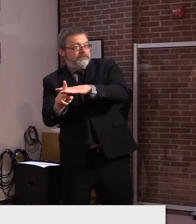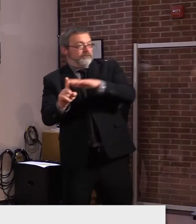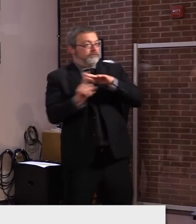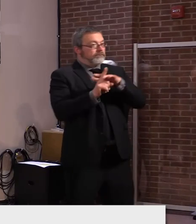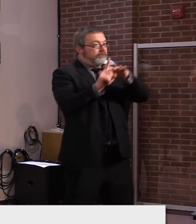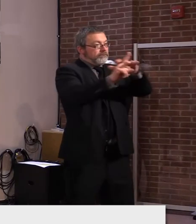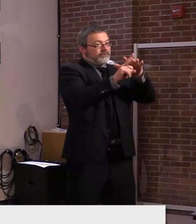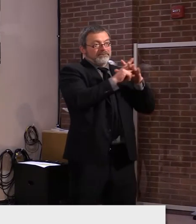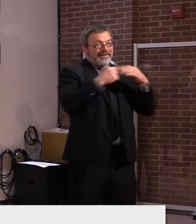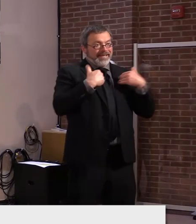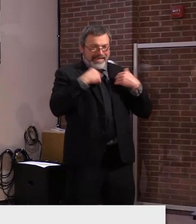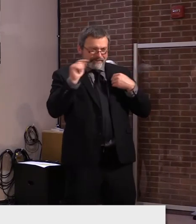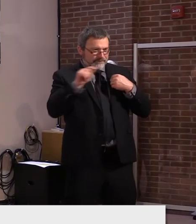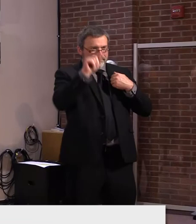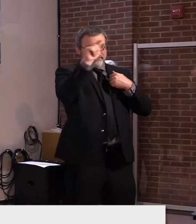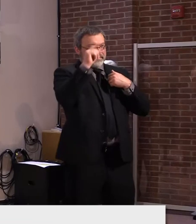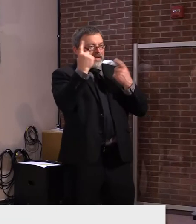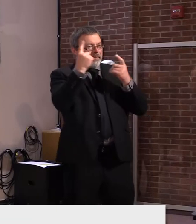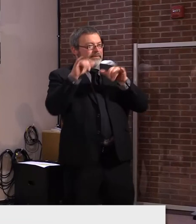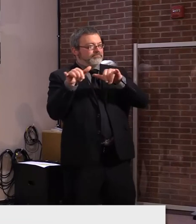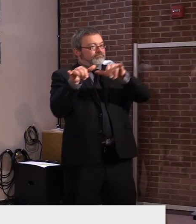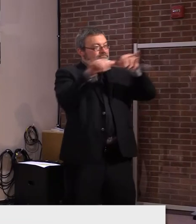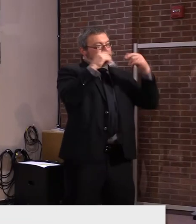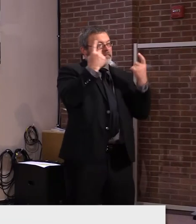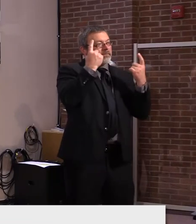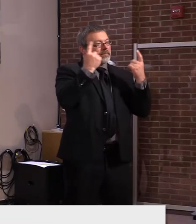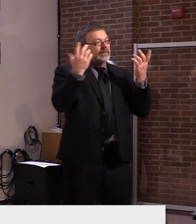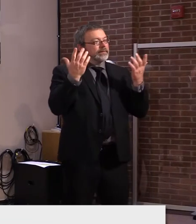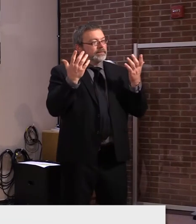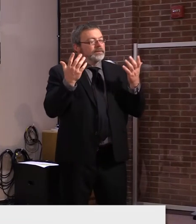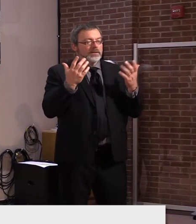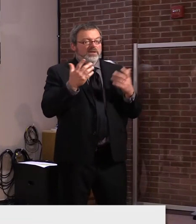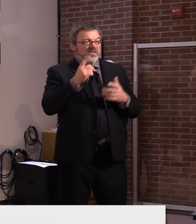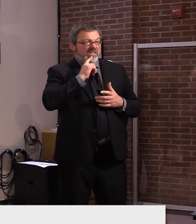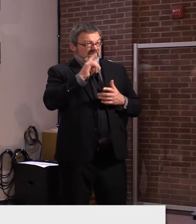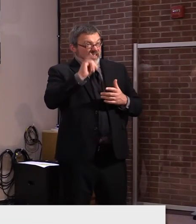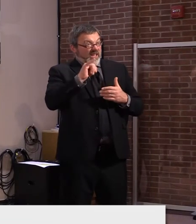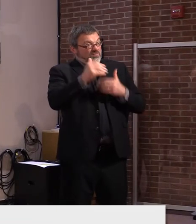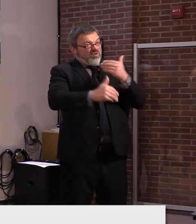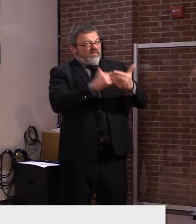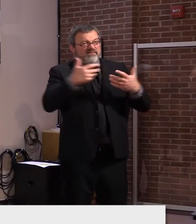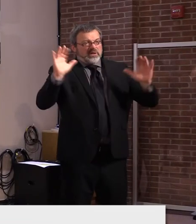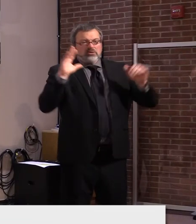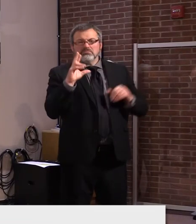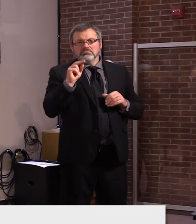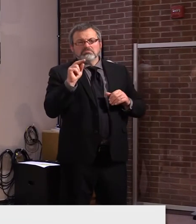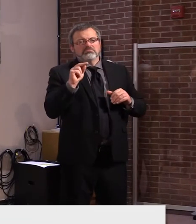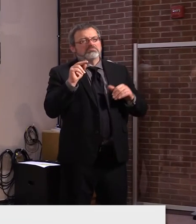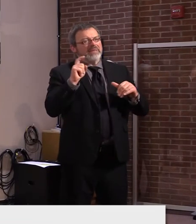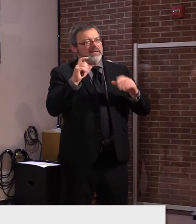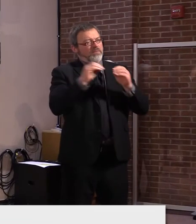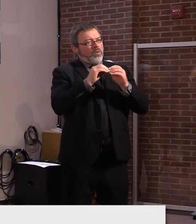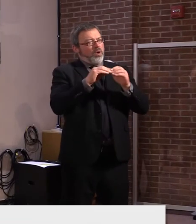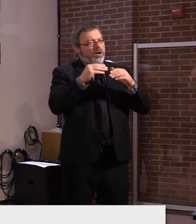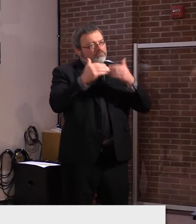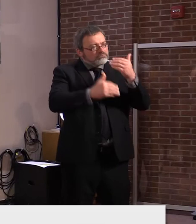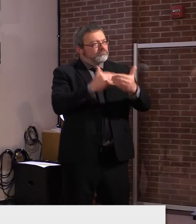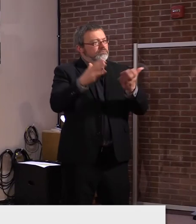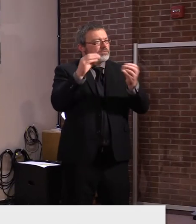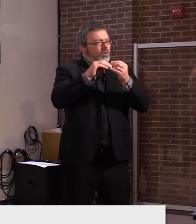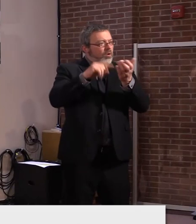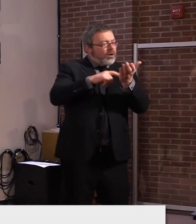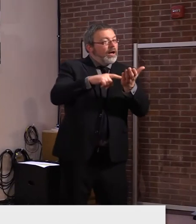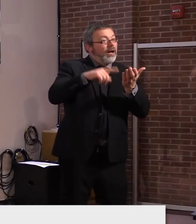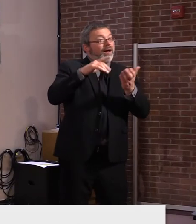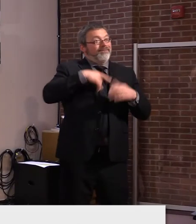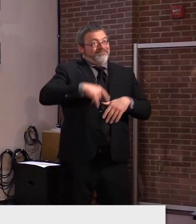still have some work to do to investigate this more thoroughly and understand what the broader patterns are. It's my hope we can do that once